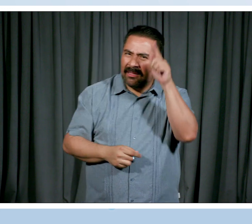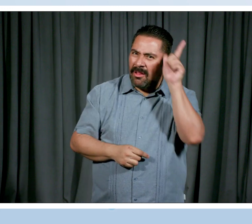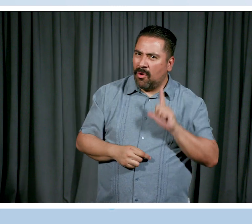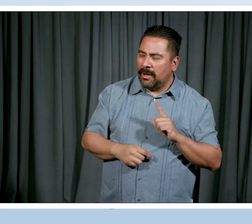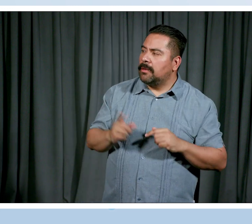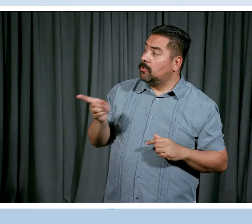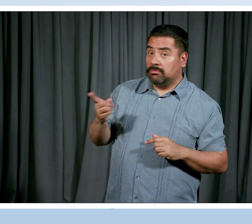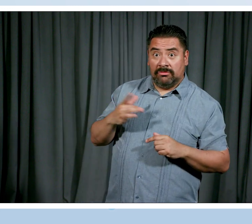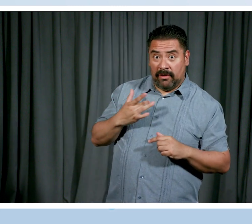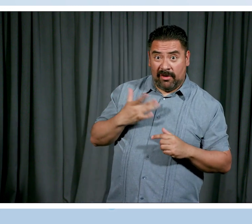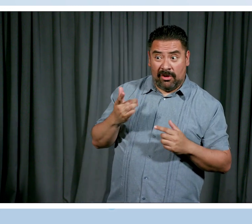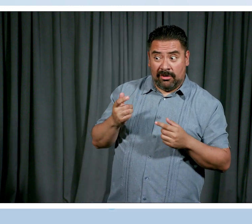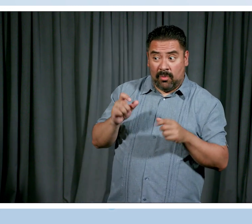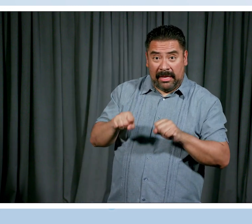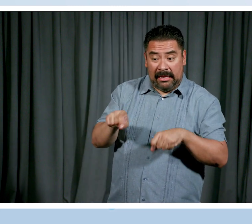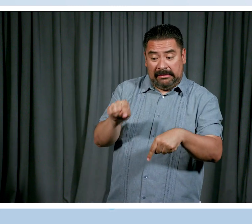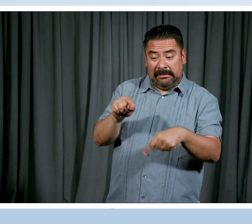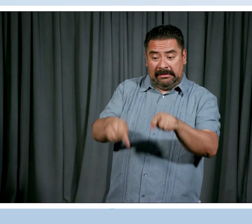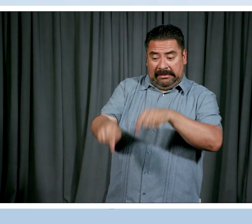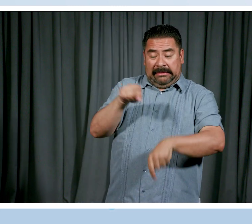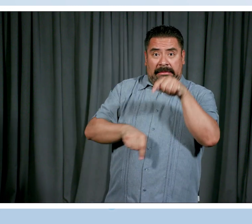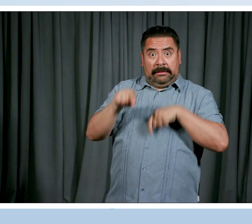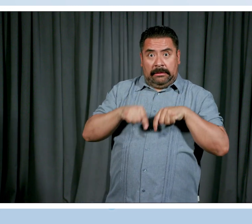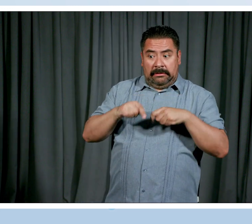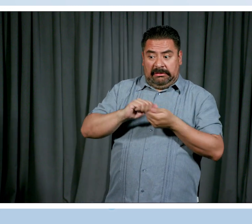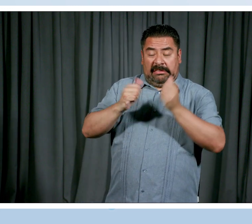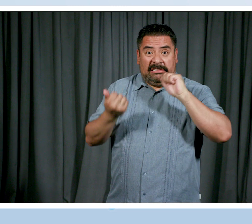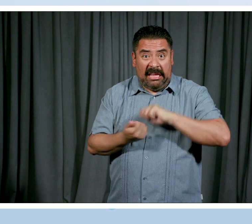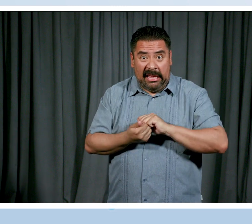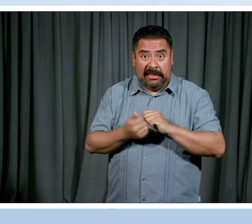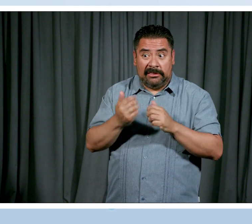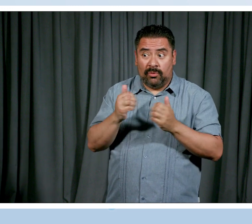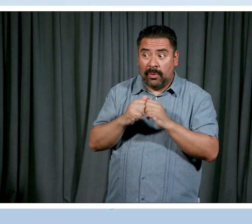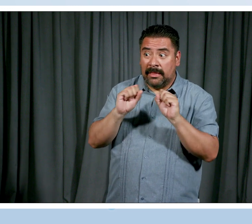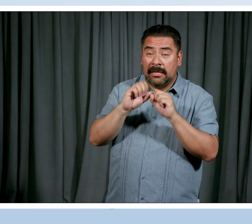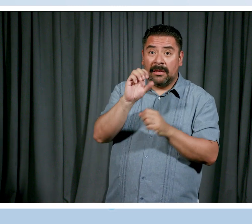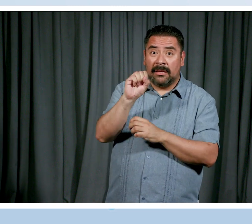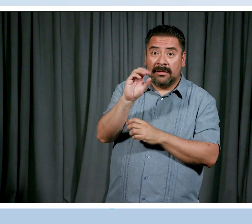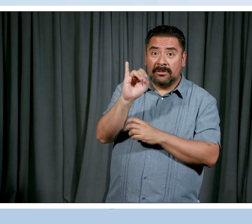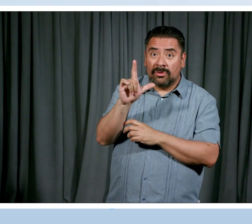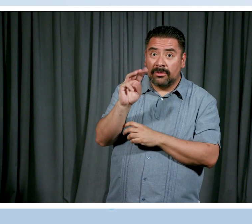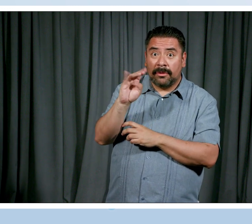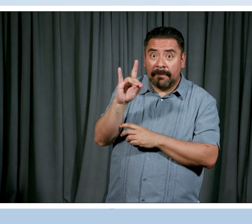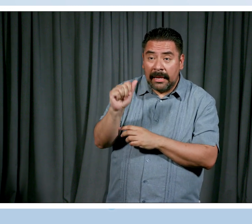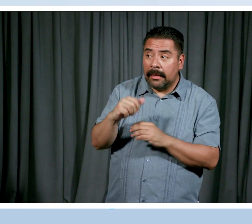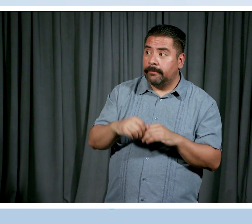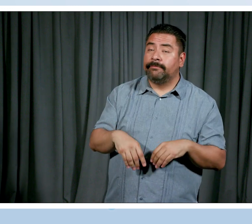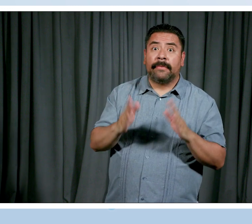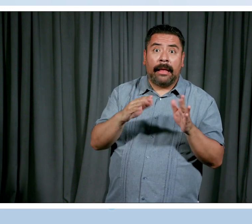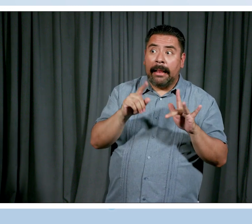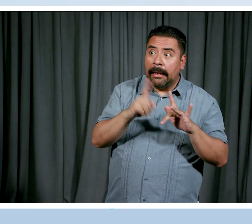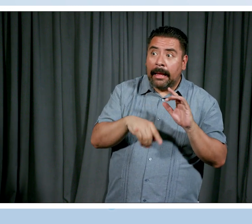to undo some of kind of what's been done in terms of social media and the lack of